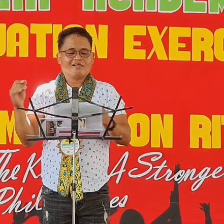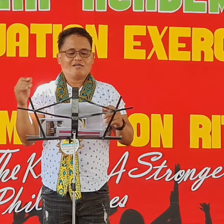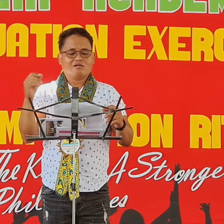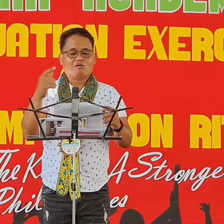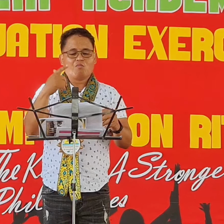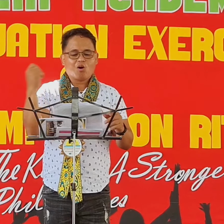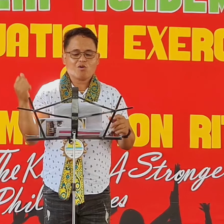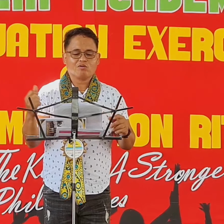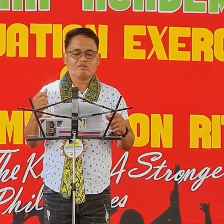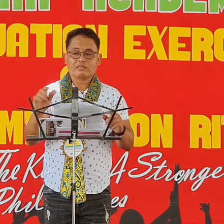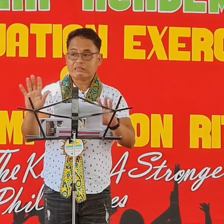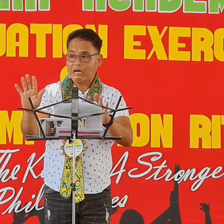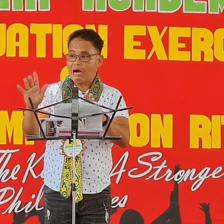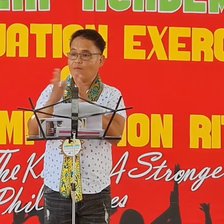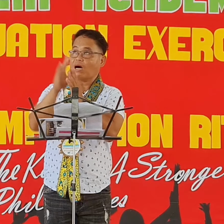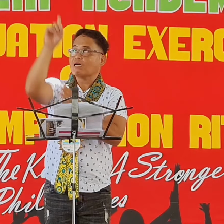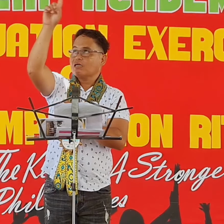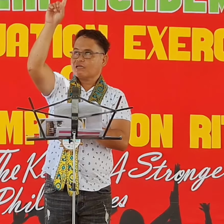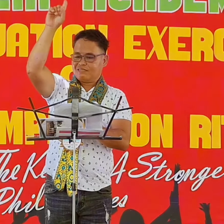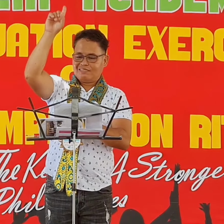Don't fight back because God will get angry.